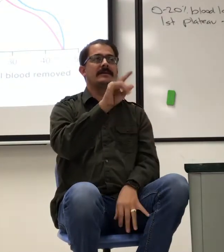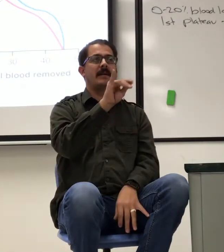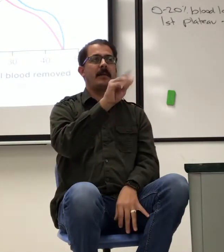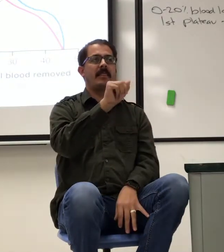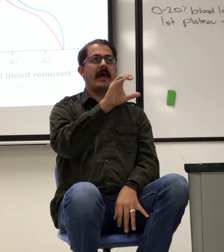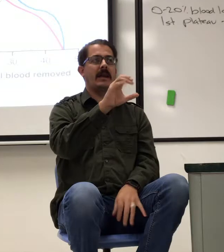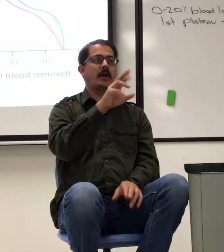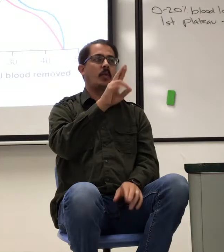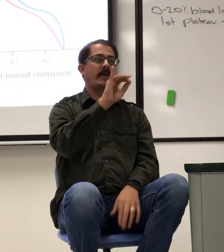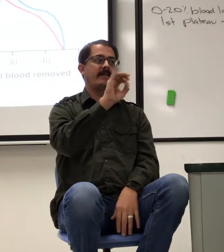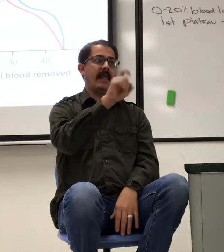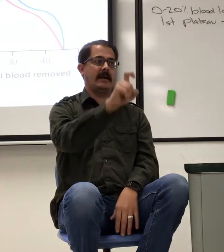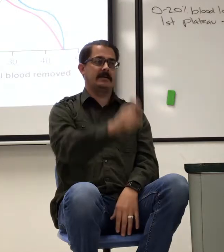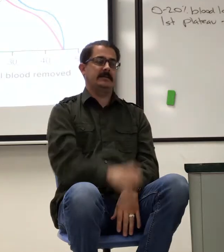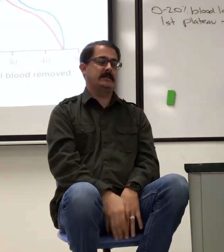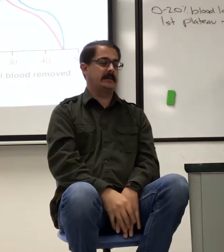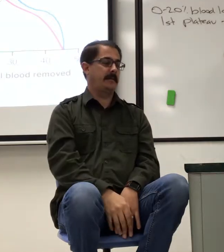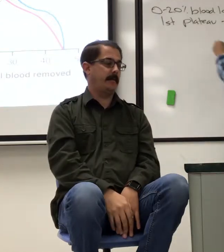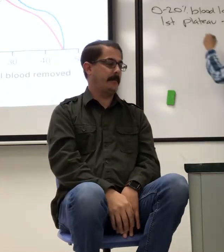reflexes.